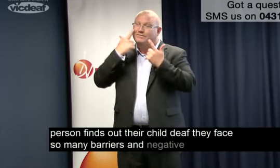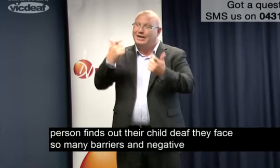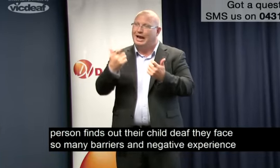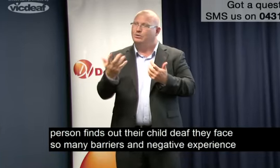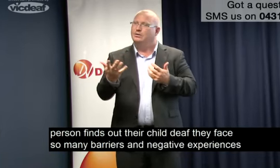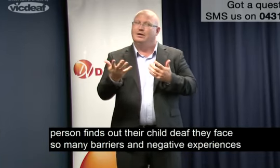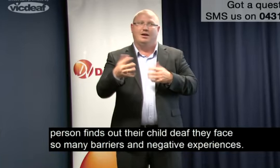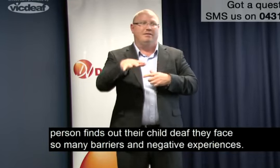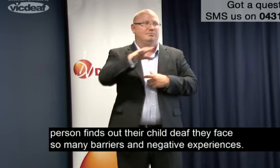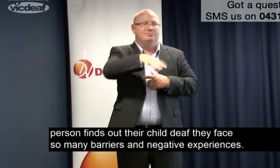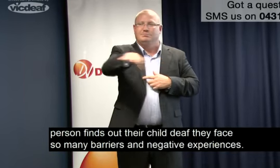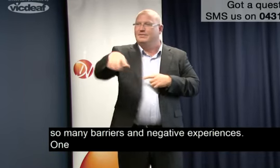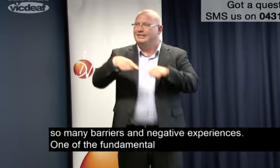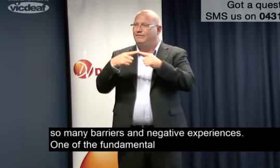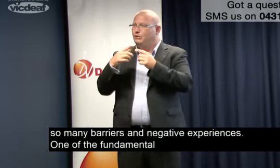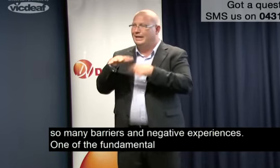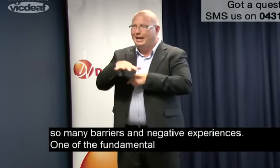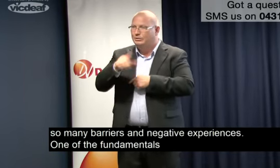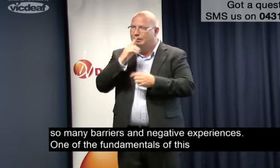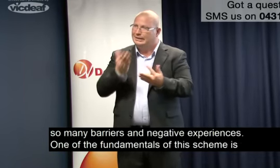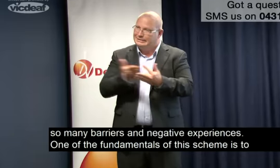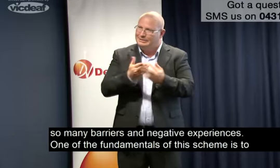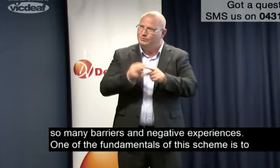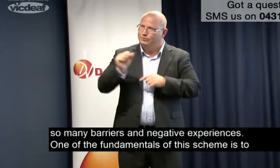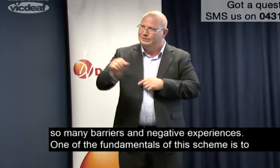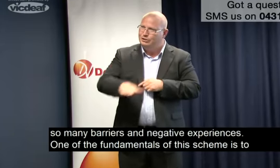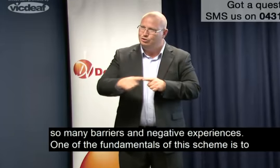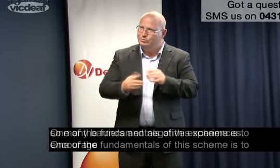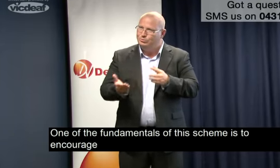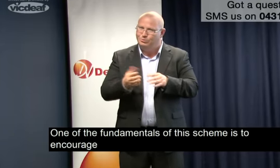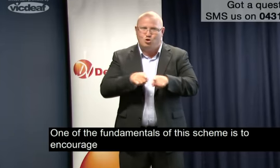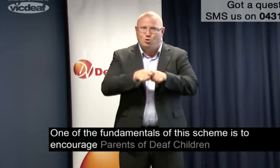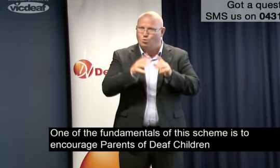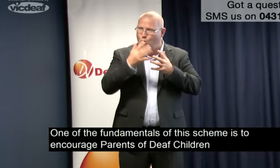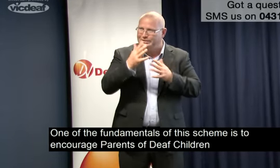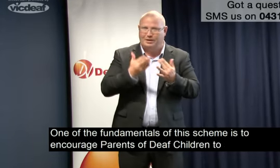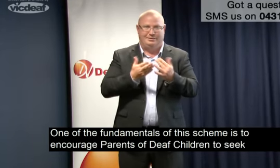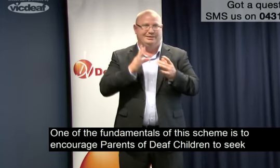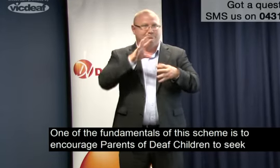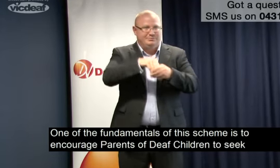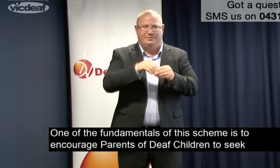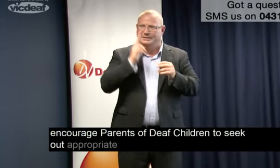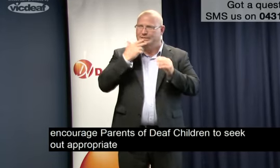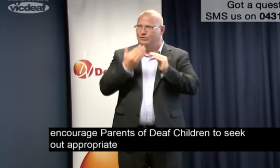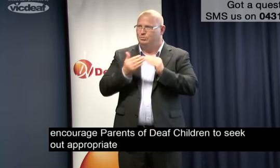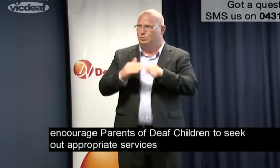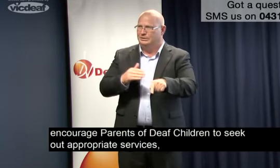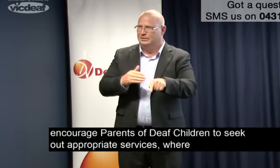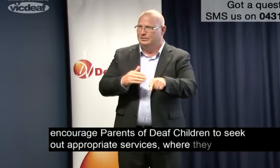deaf children to seek out appropriate services in different areas where they can provide access to their child, whether it's through learning Auslan or being part